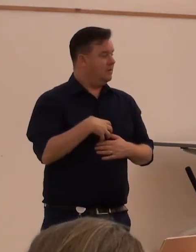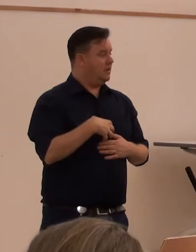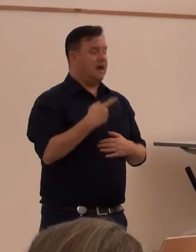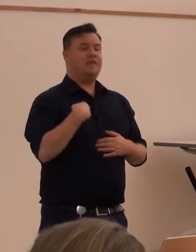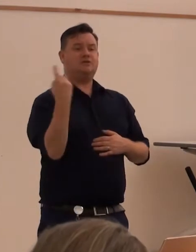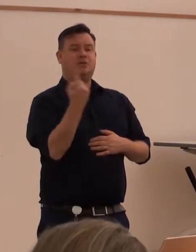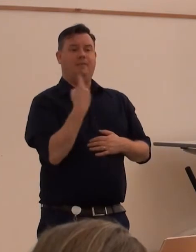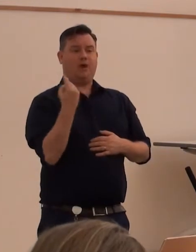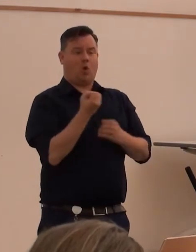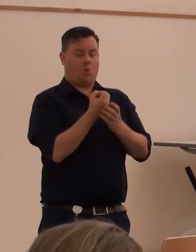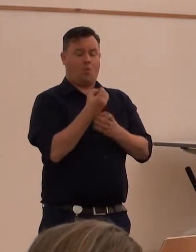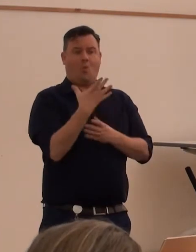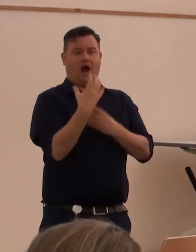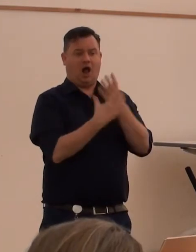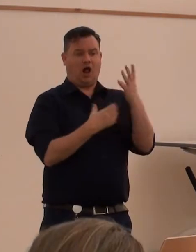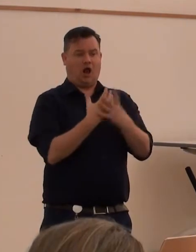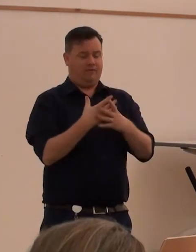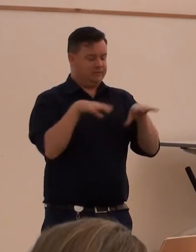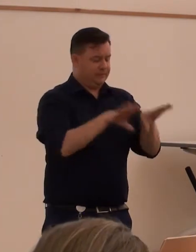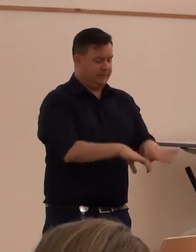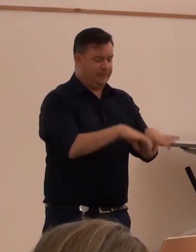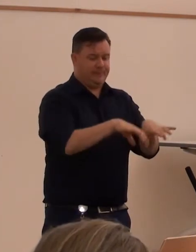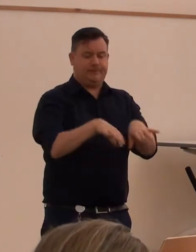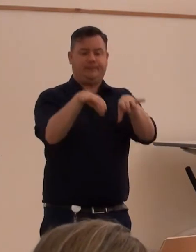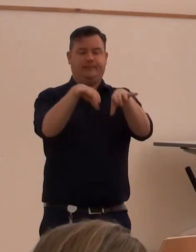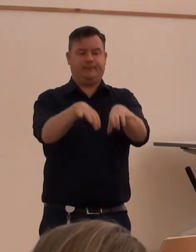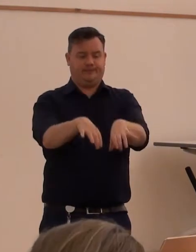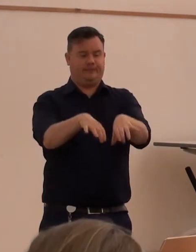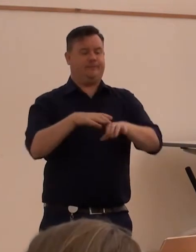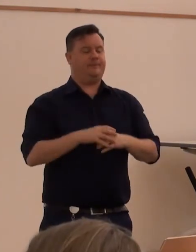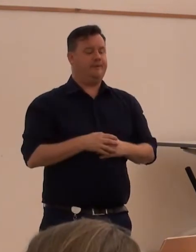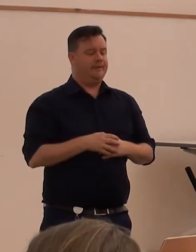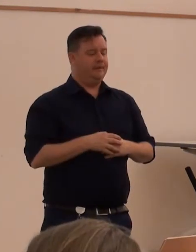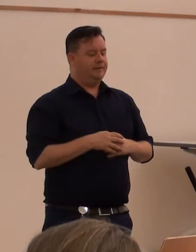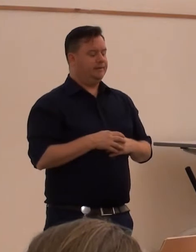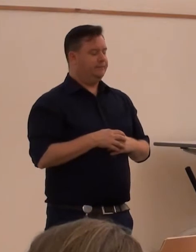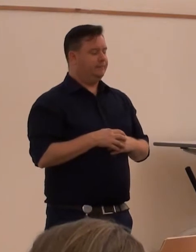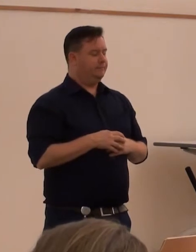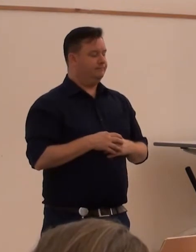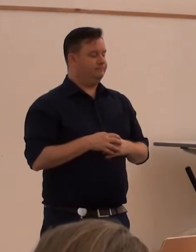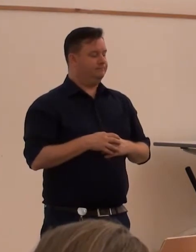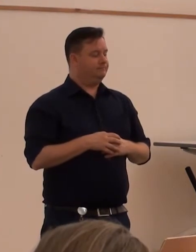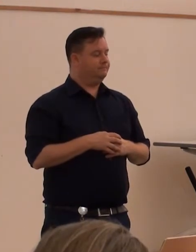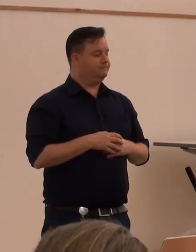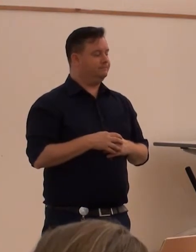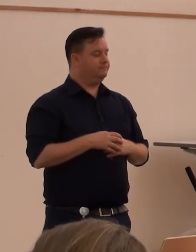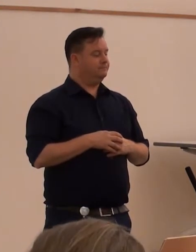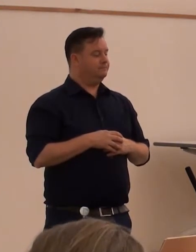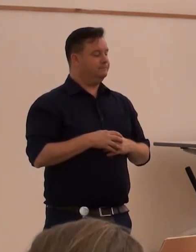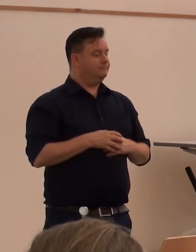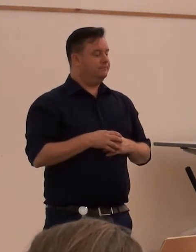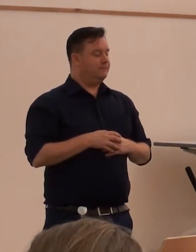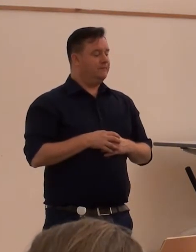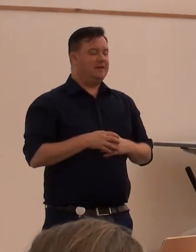white gloves came to lift up this house brick and put it back amongst our house bricks, which is, you